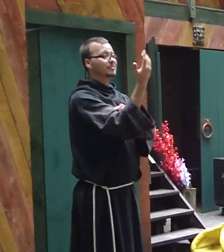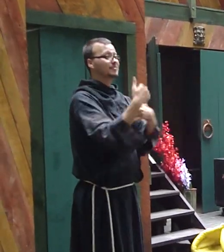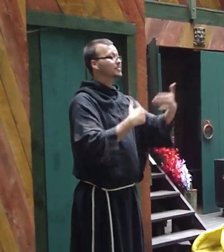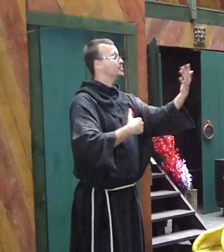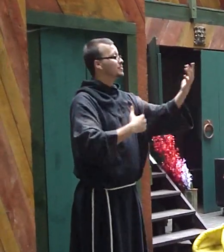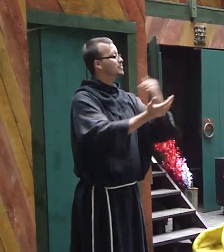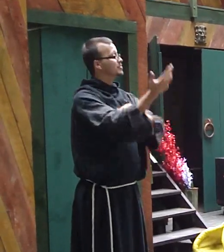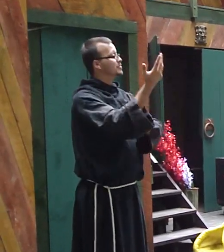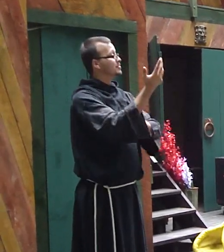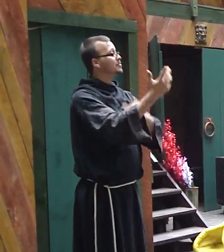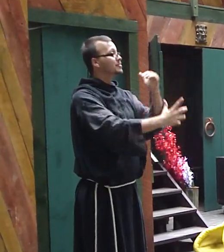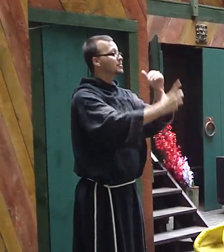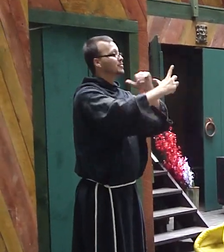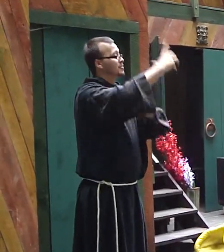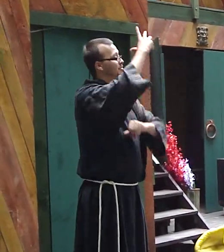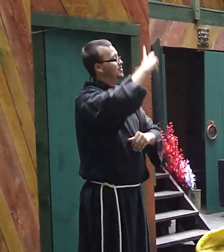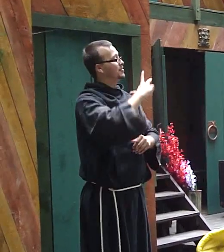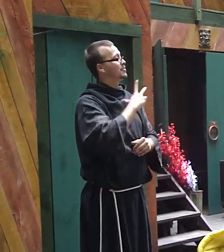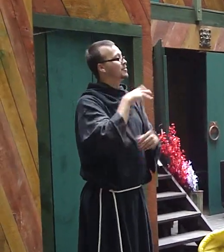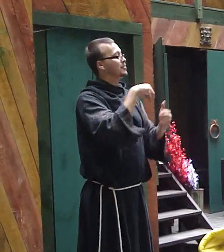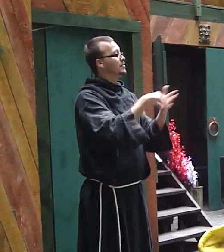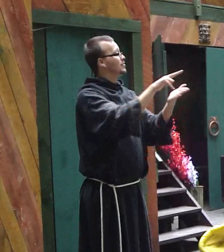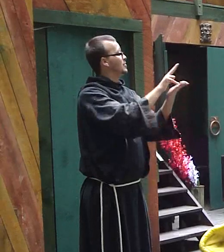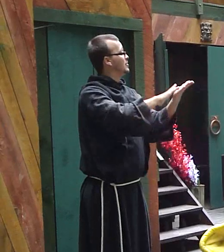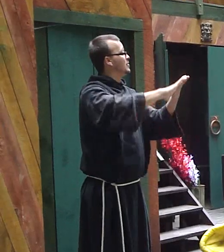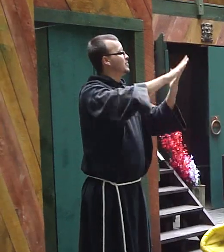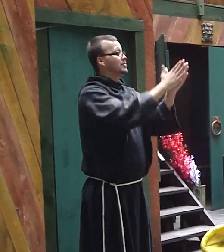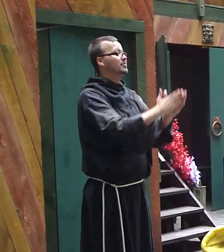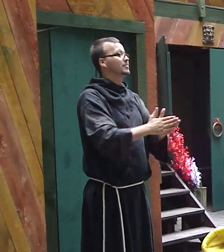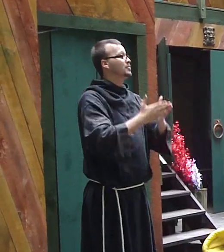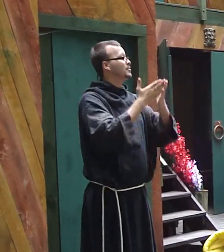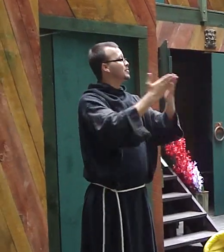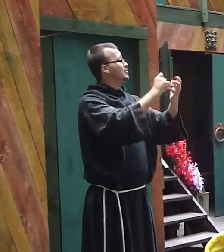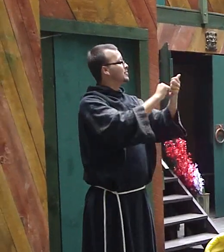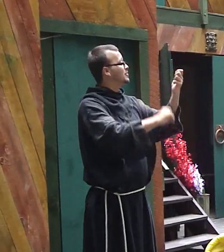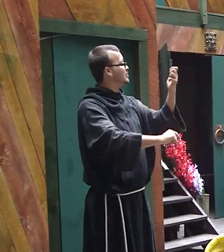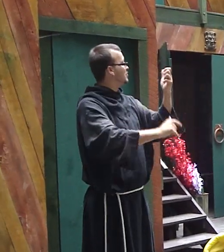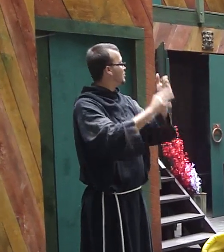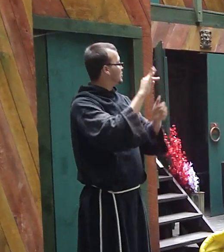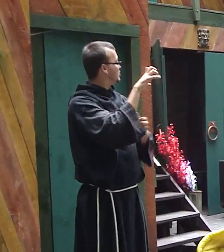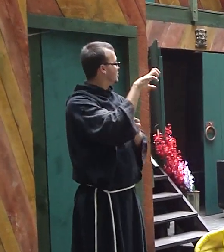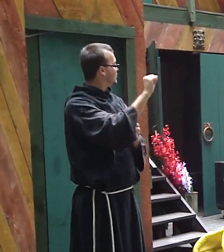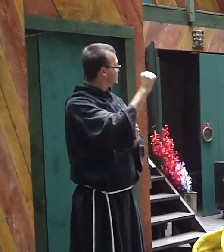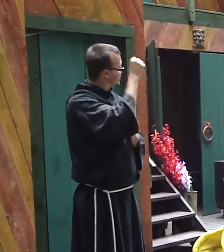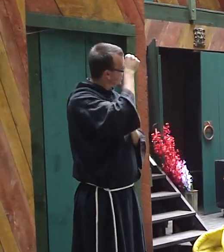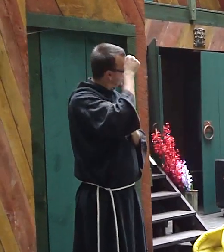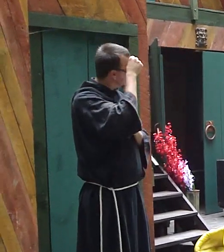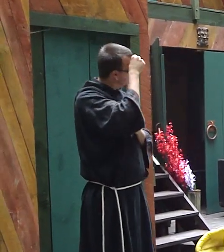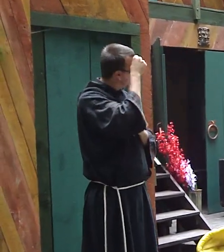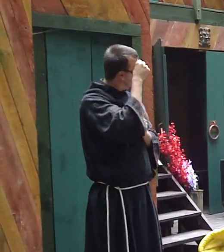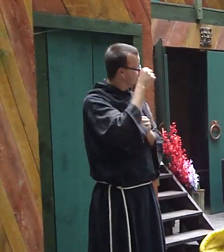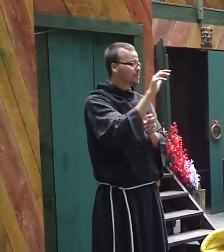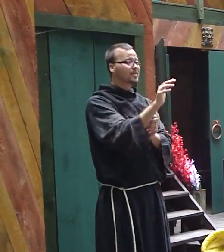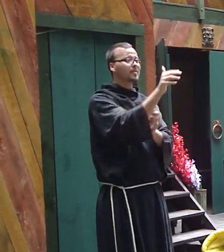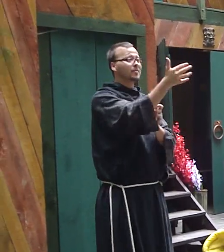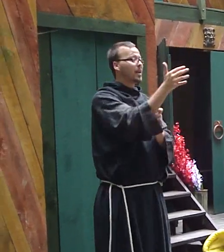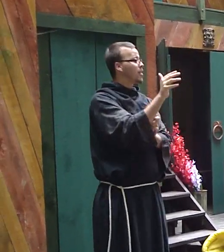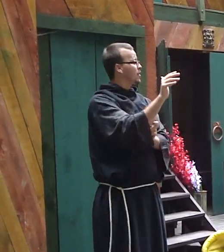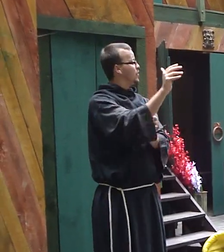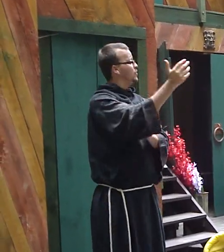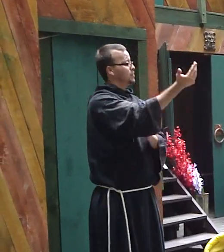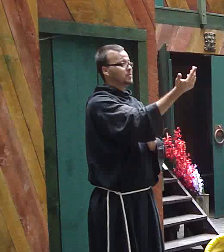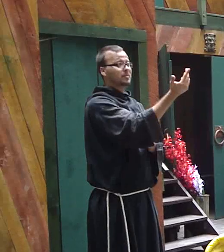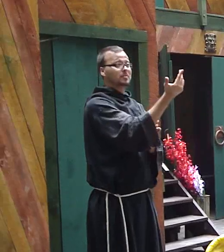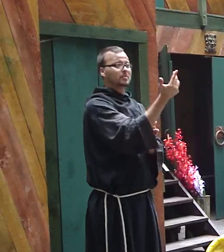were five constipated men in the holy books of Moses. And the